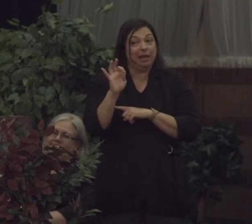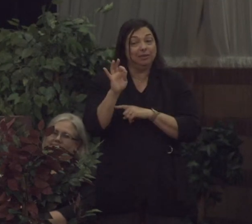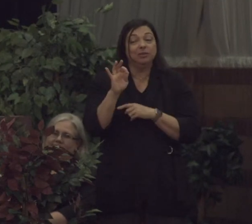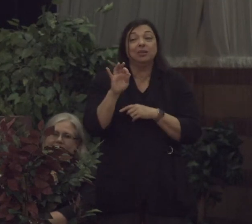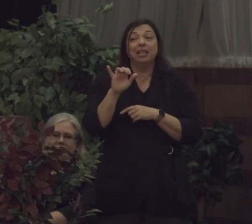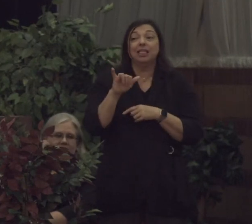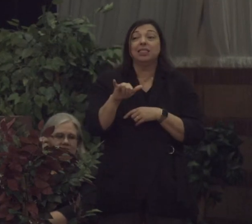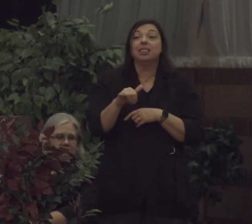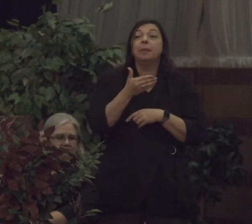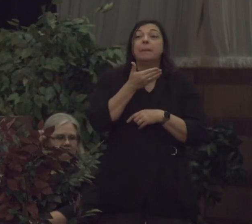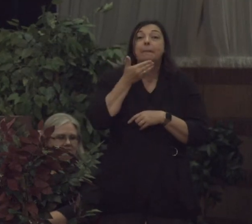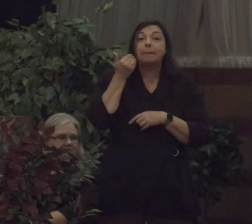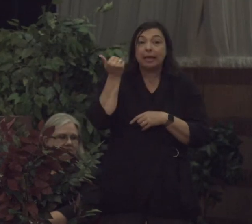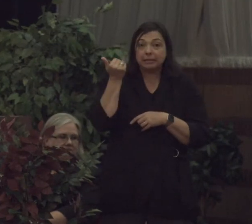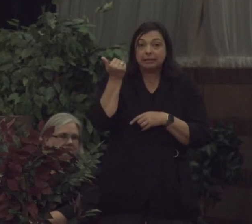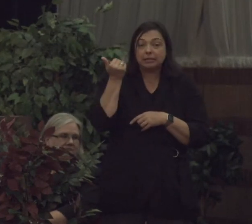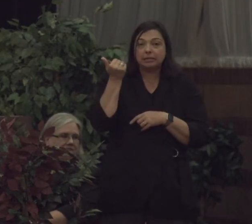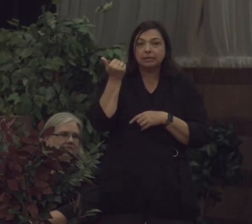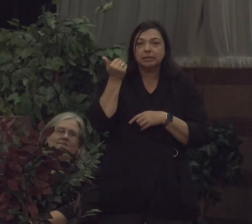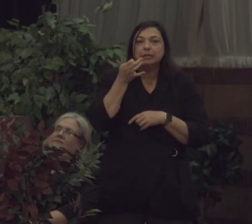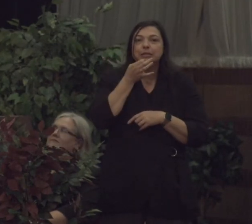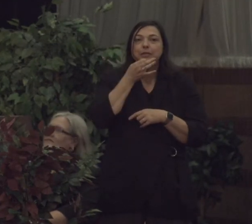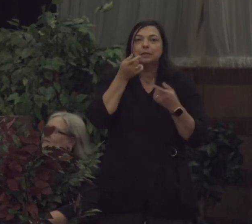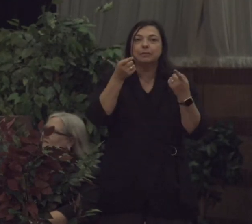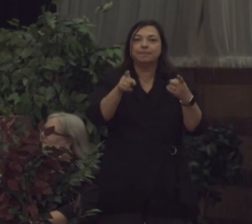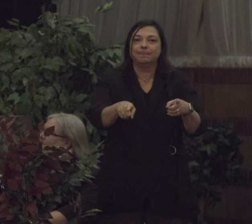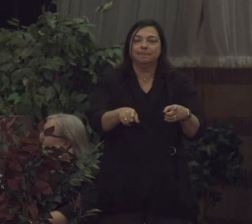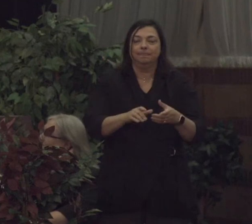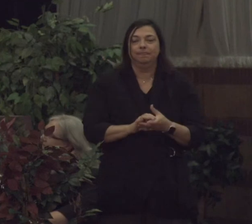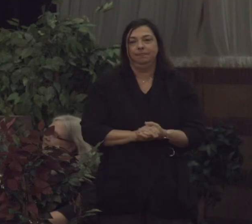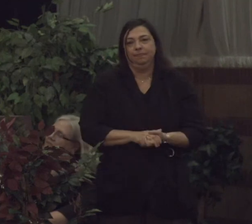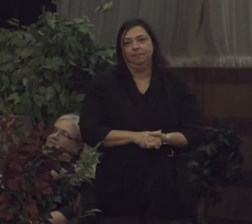was that the best was yet to come.